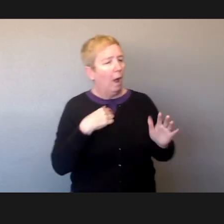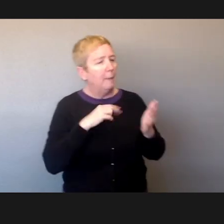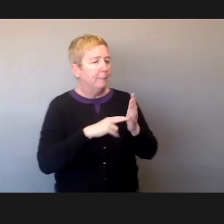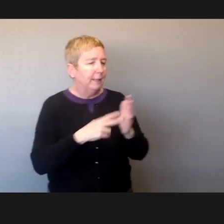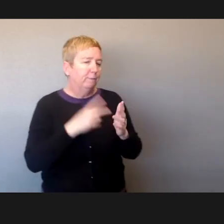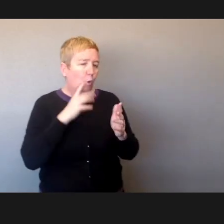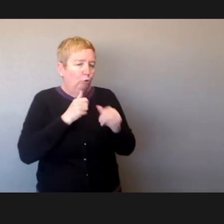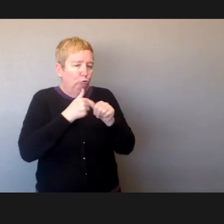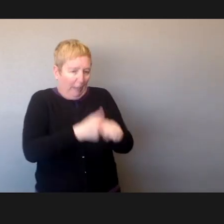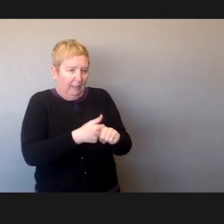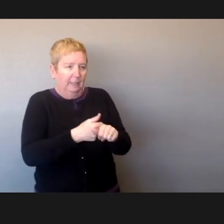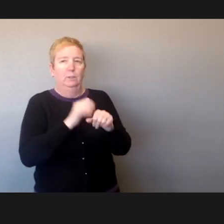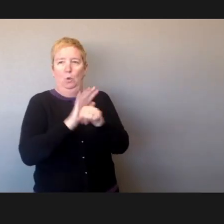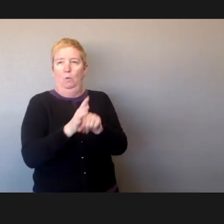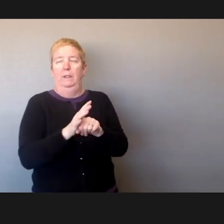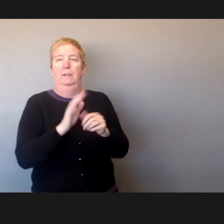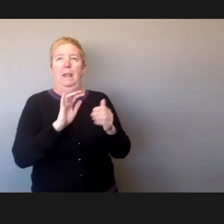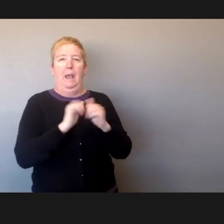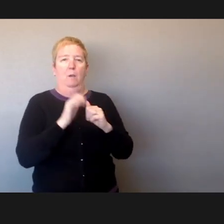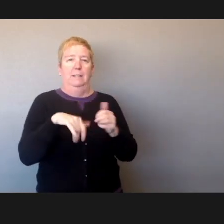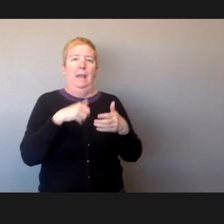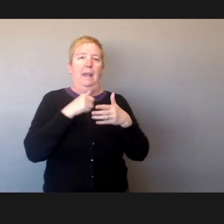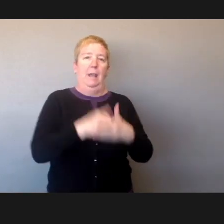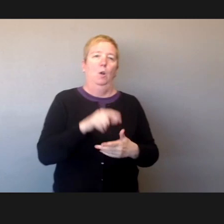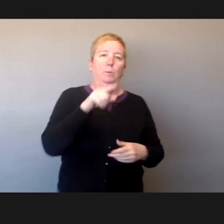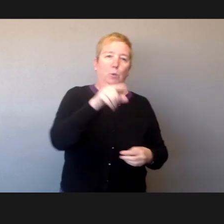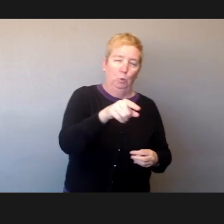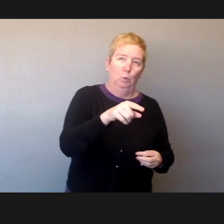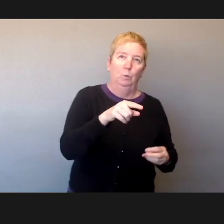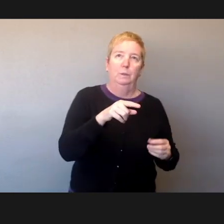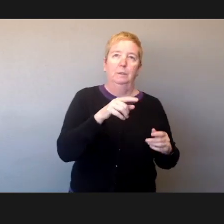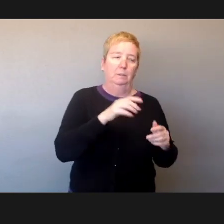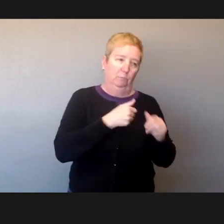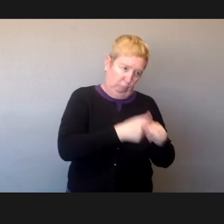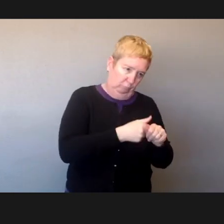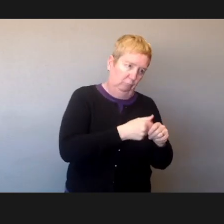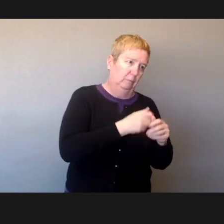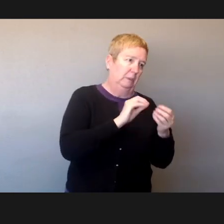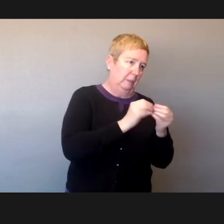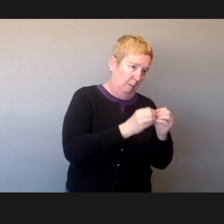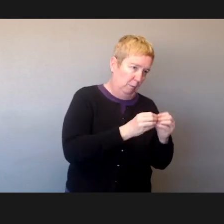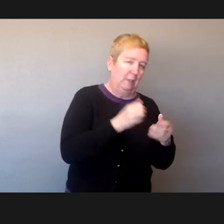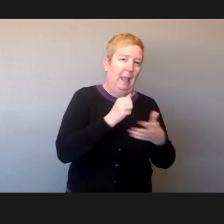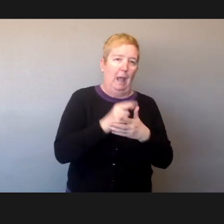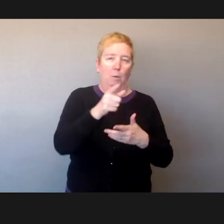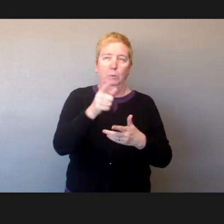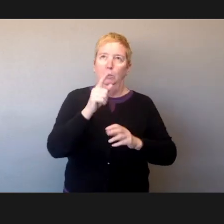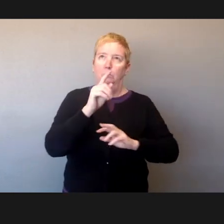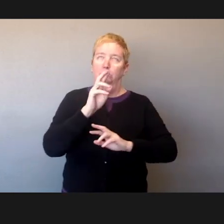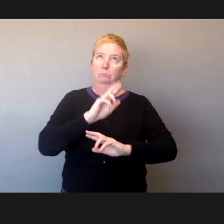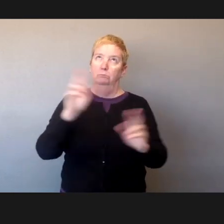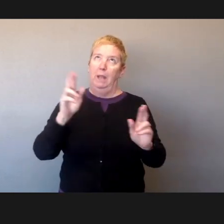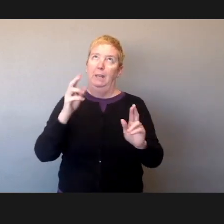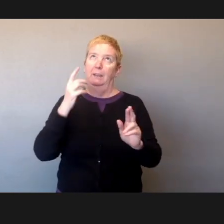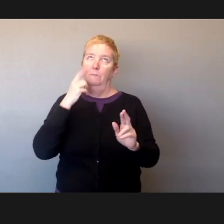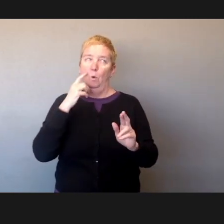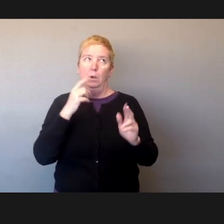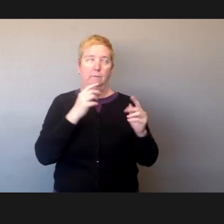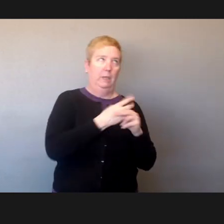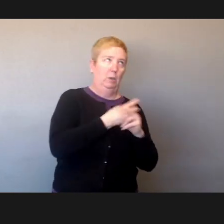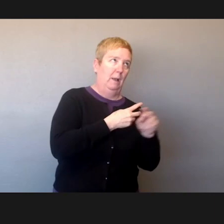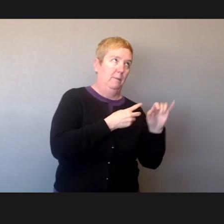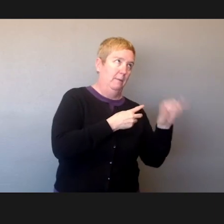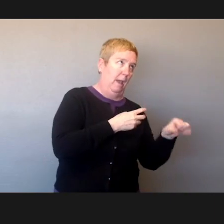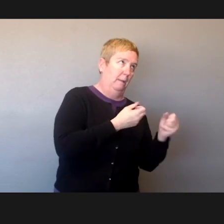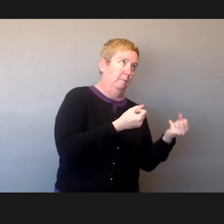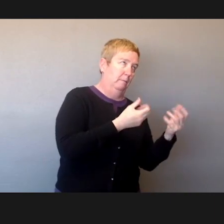does that help Okay. New Mexico Department of Health prepare for Yeah. inevitable cases of long COVID?